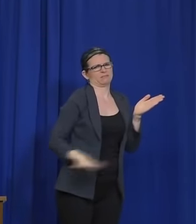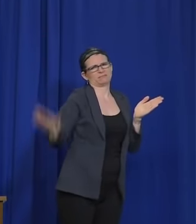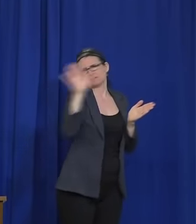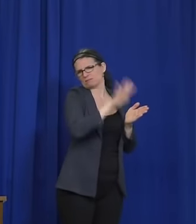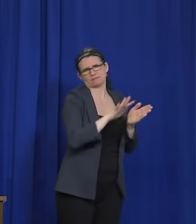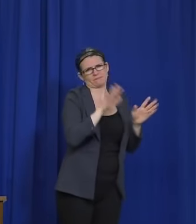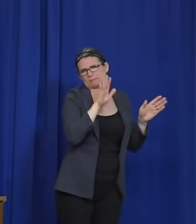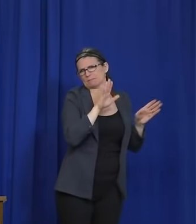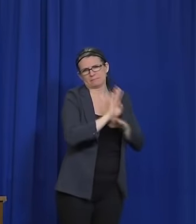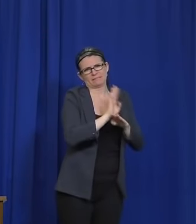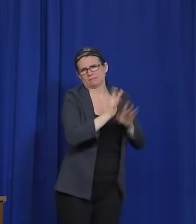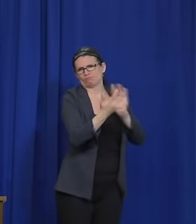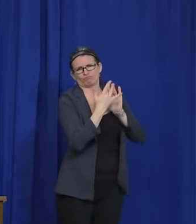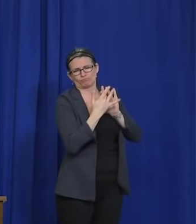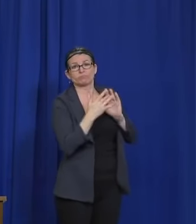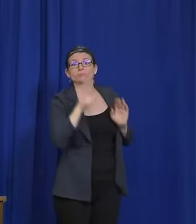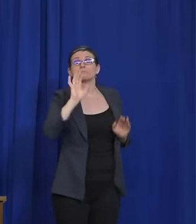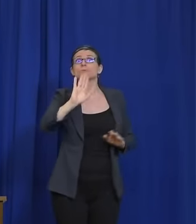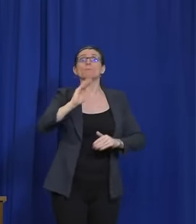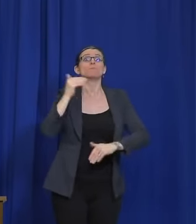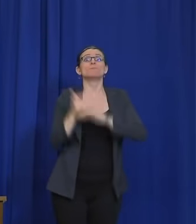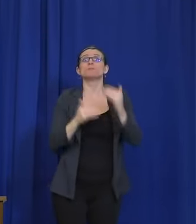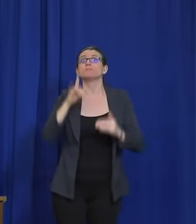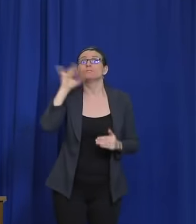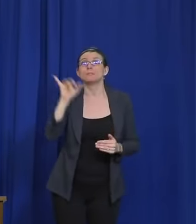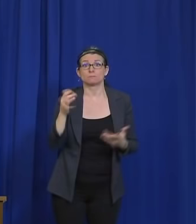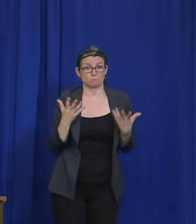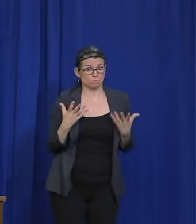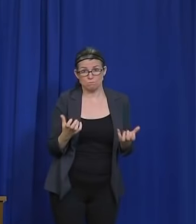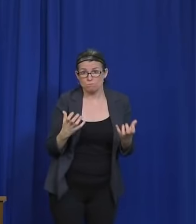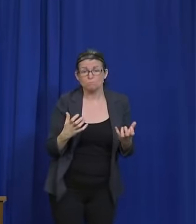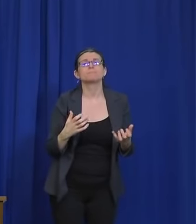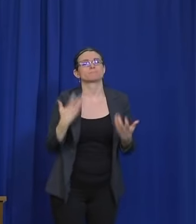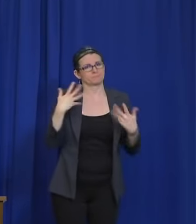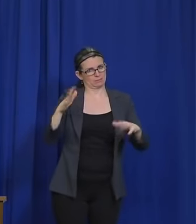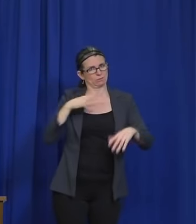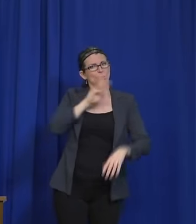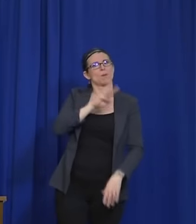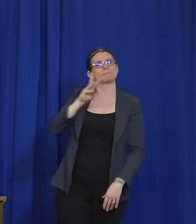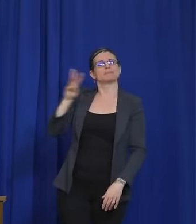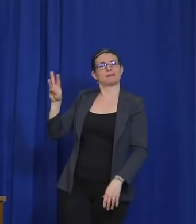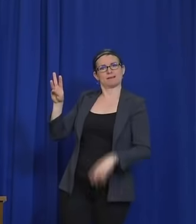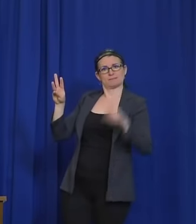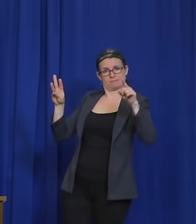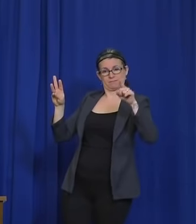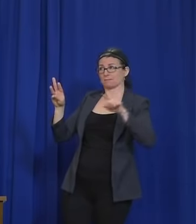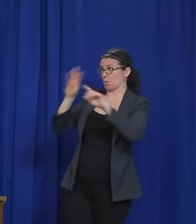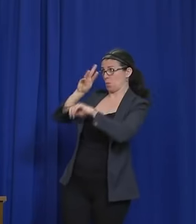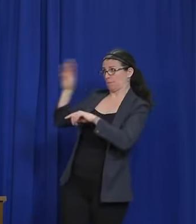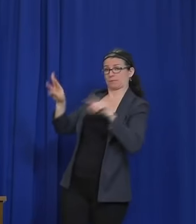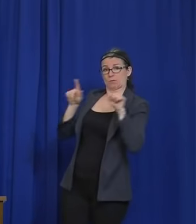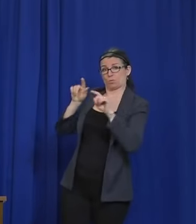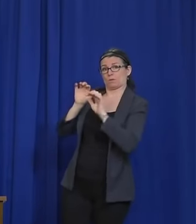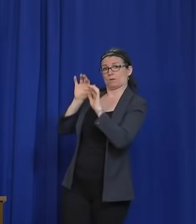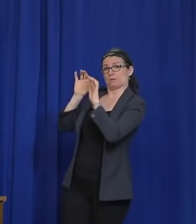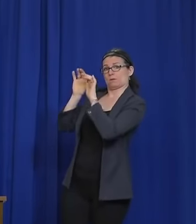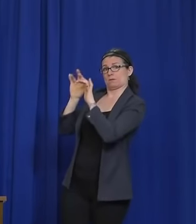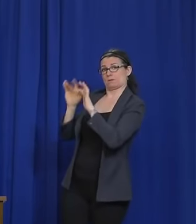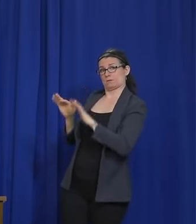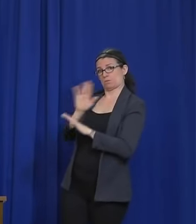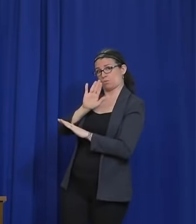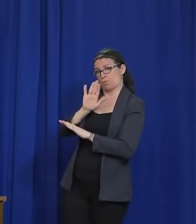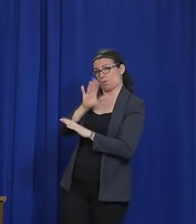basically, now we have a portal. People, 1,600 people have made suggestions through the DECD